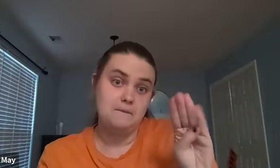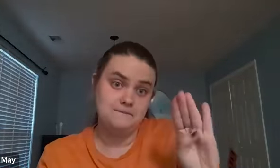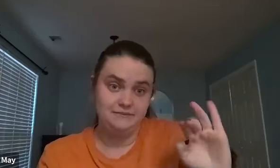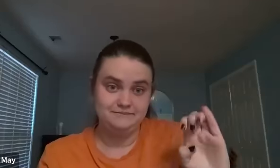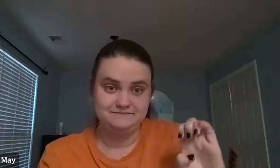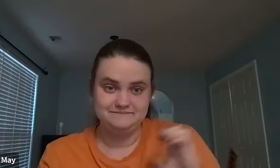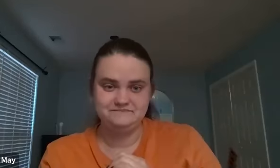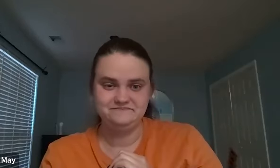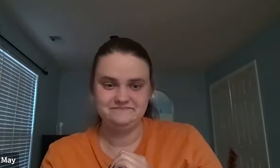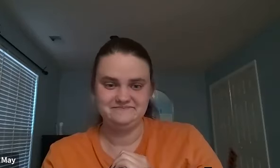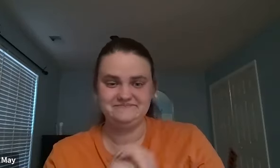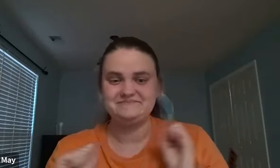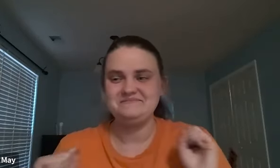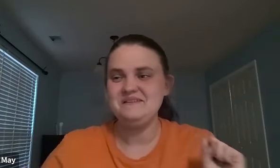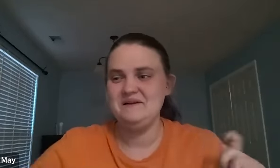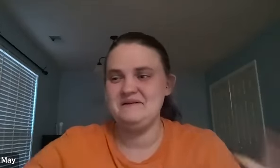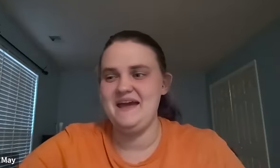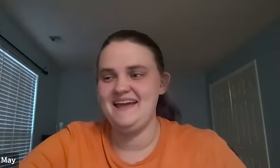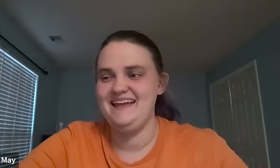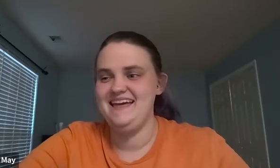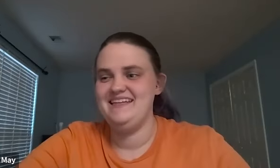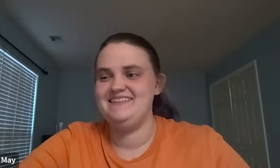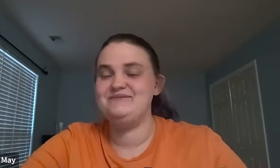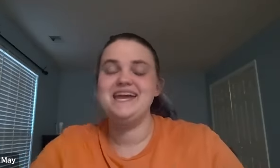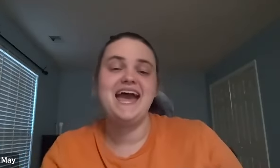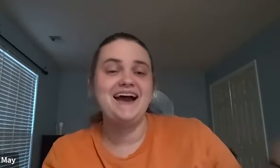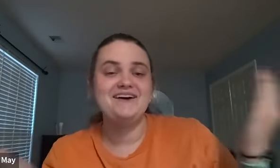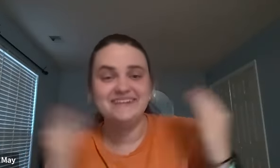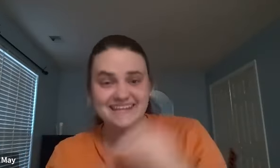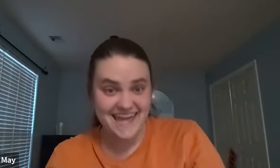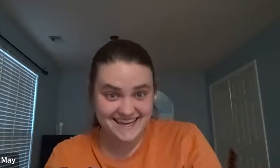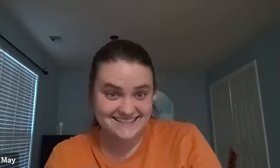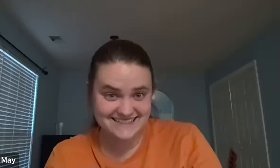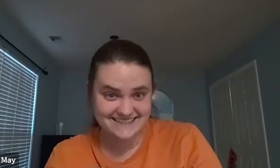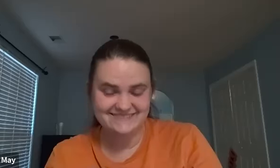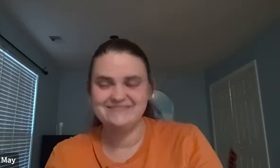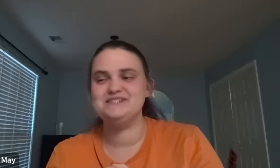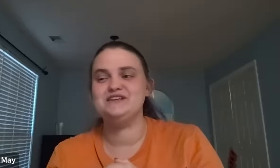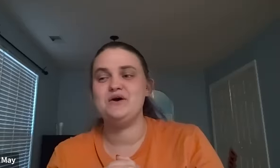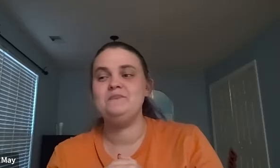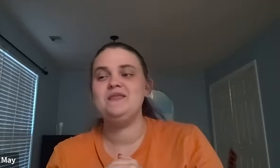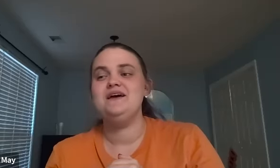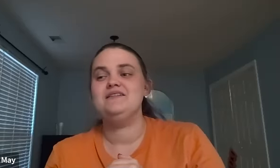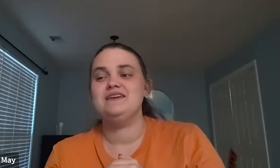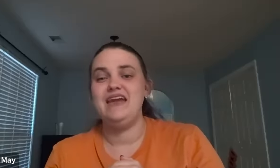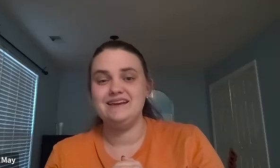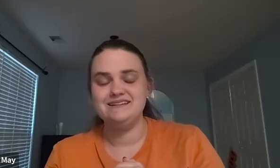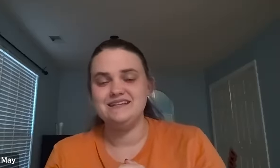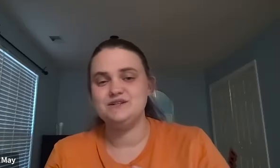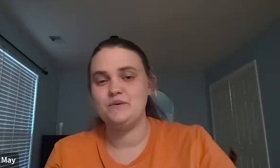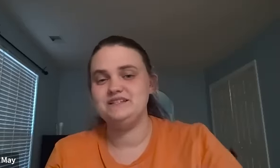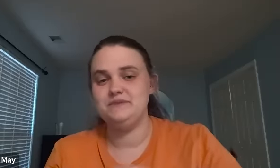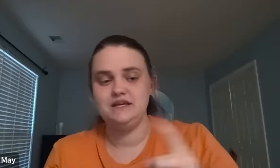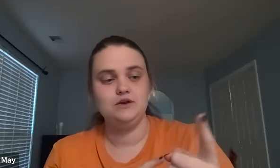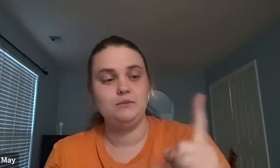zombie. Okay, then we have candy. So candy is going to be your